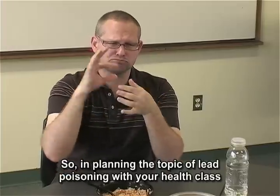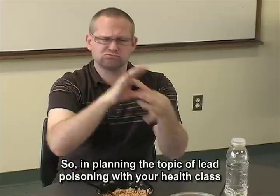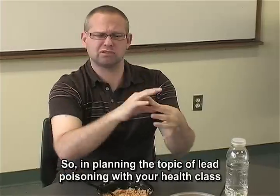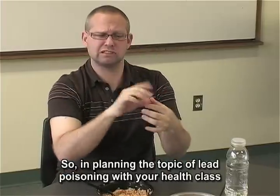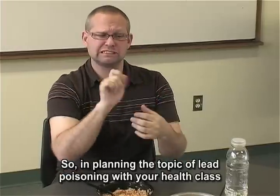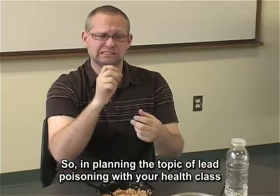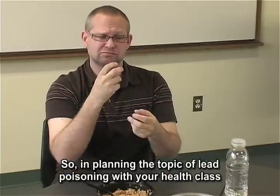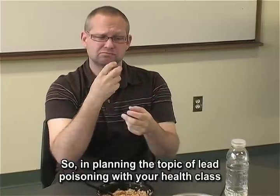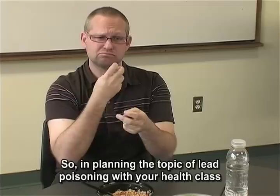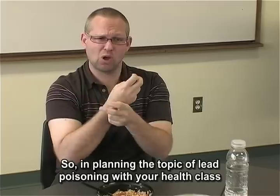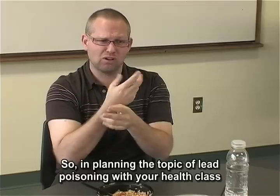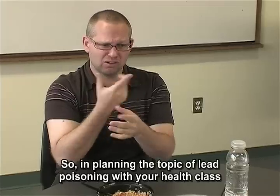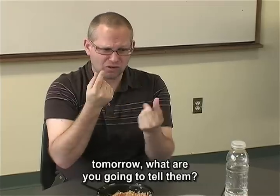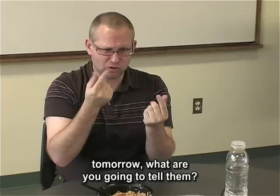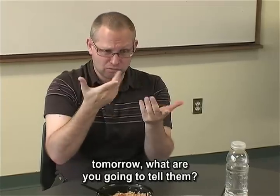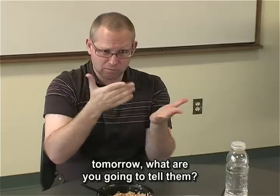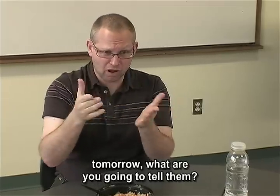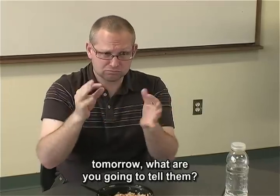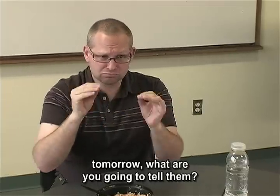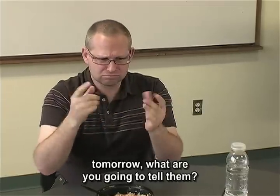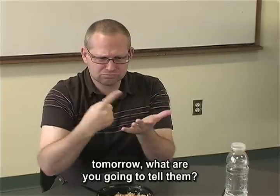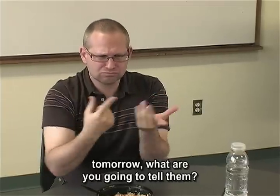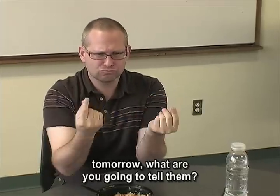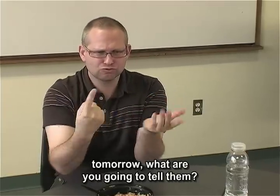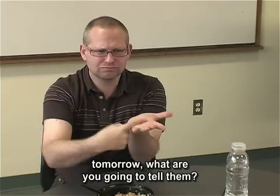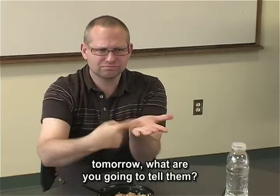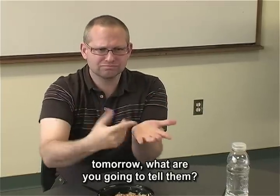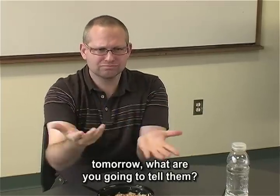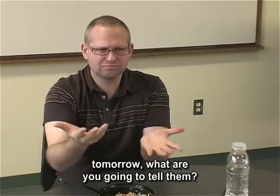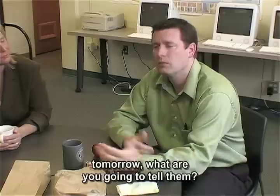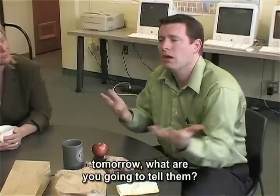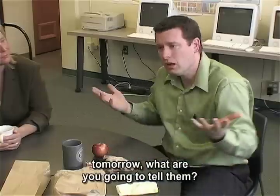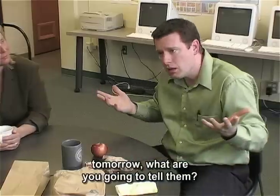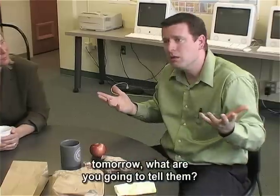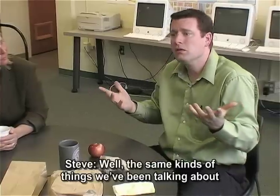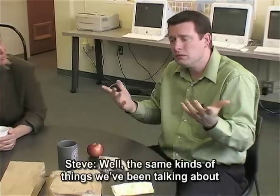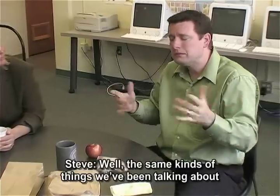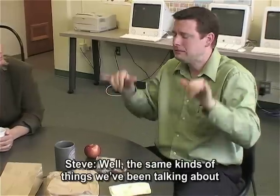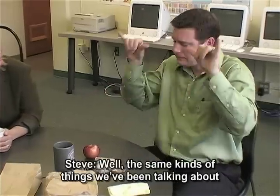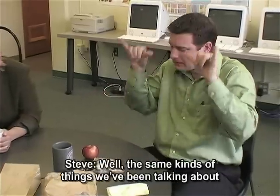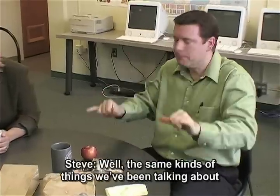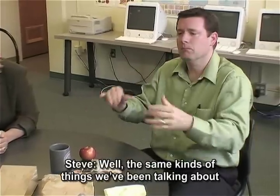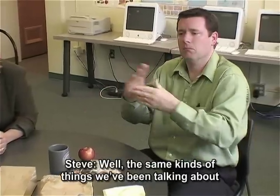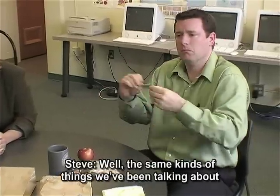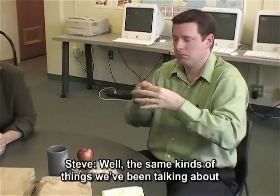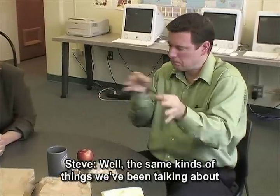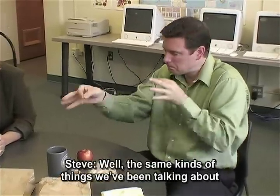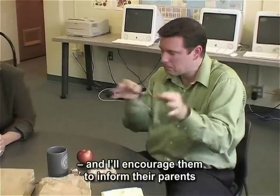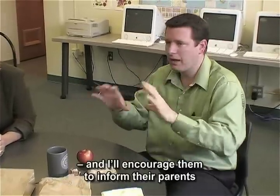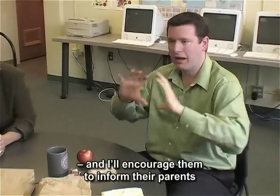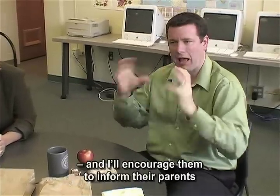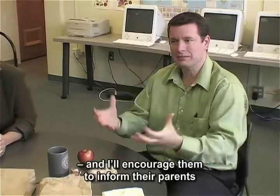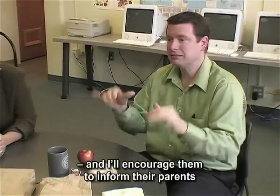poisoning with your health class tomorrow, what are you going to tell them? Well, the same kind of things we've been talking about.